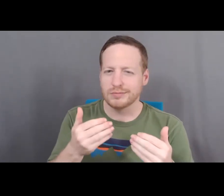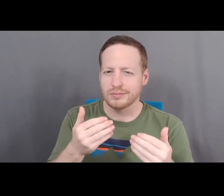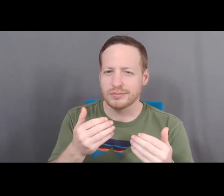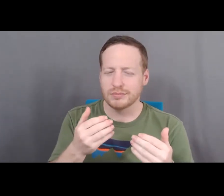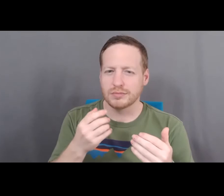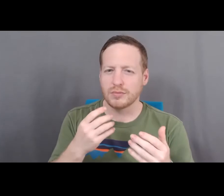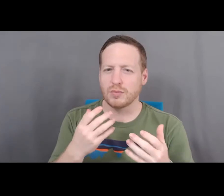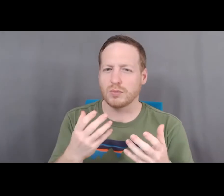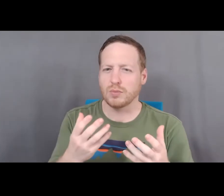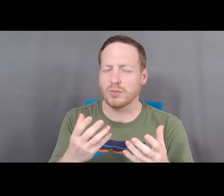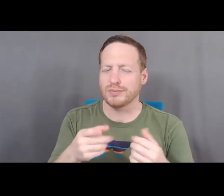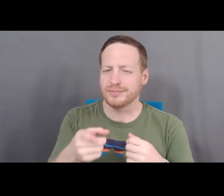I'm going to proceed though.